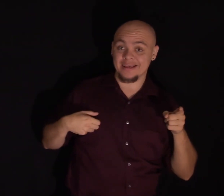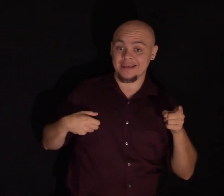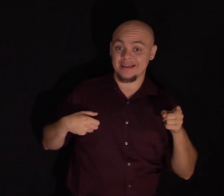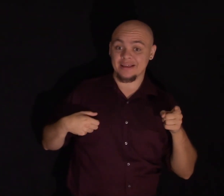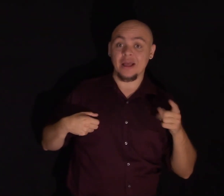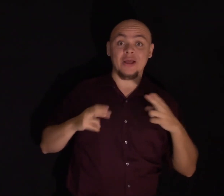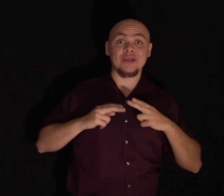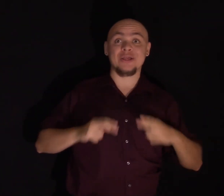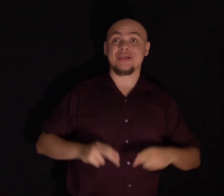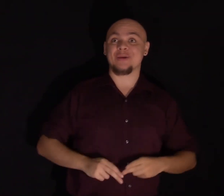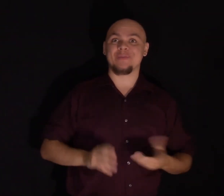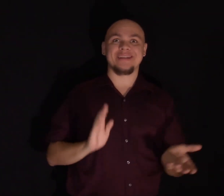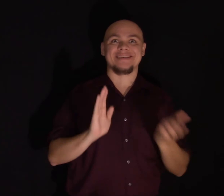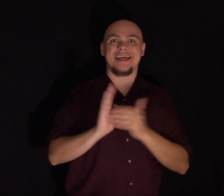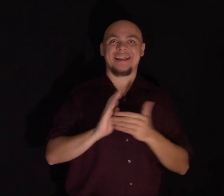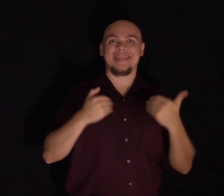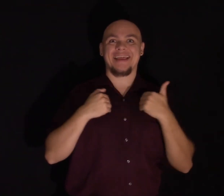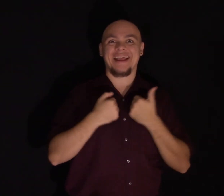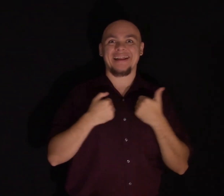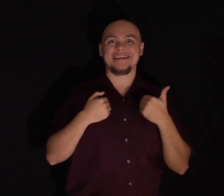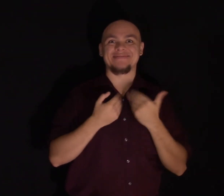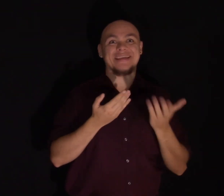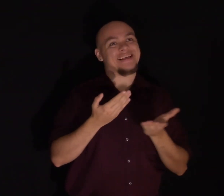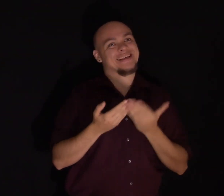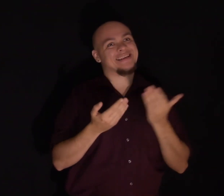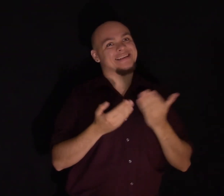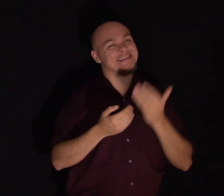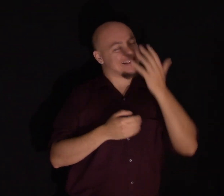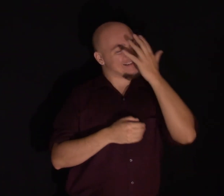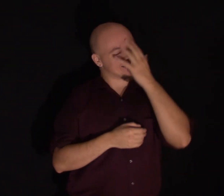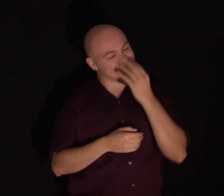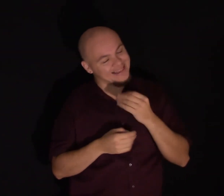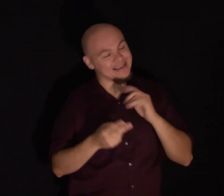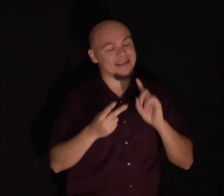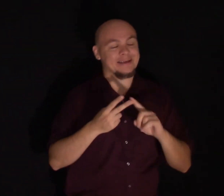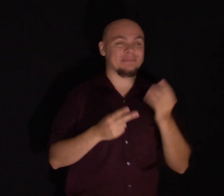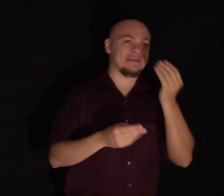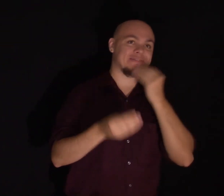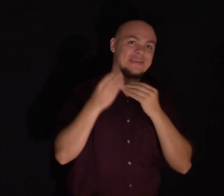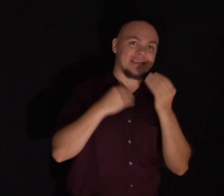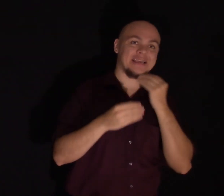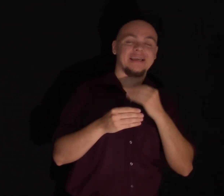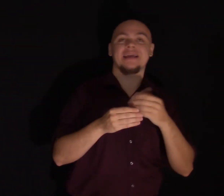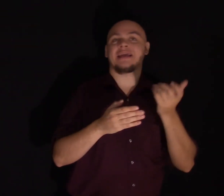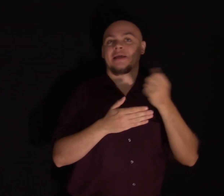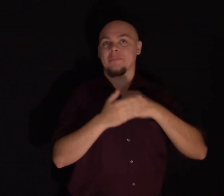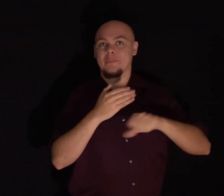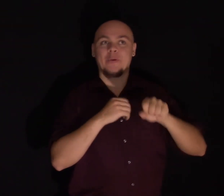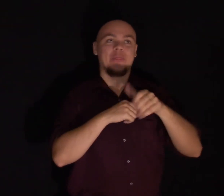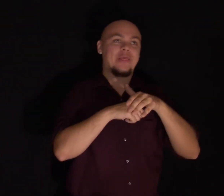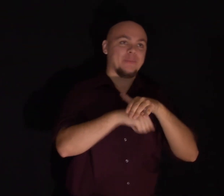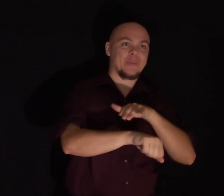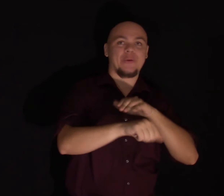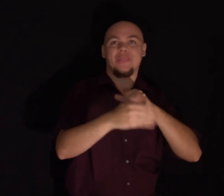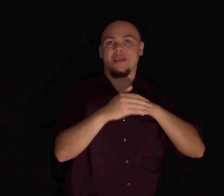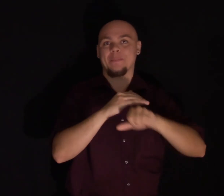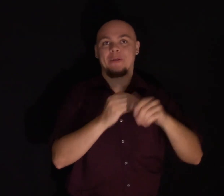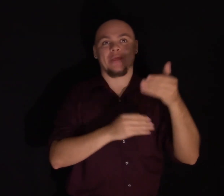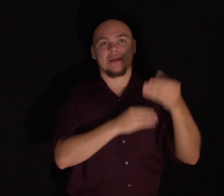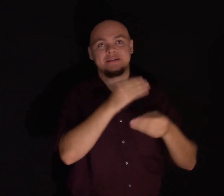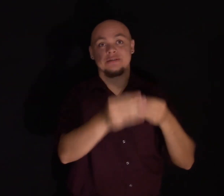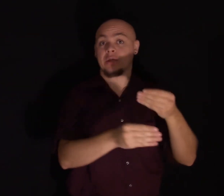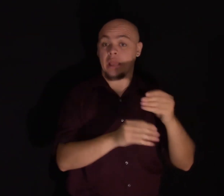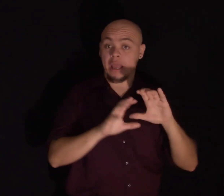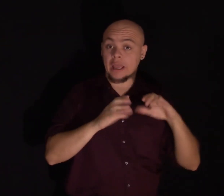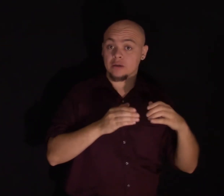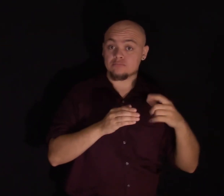humans are just another animal species he has to keep well slept well fed and propagating into the next generation which in tribal times might